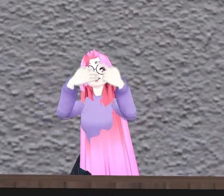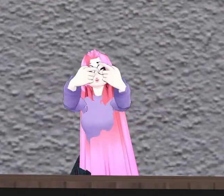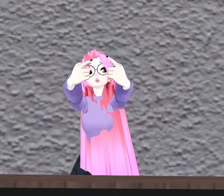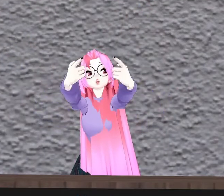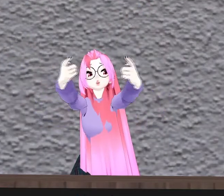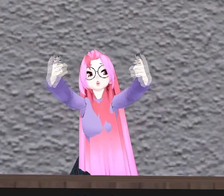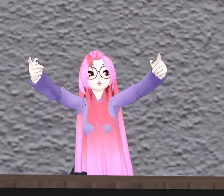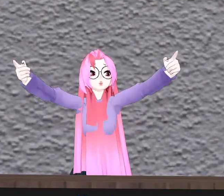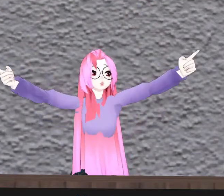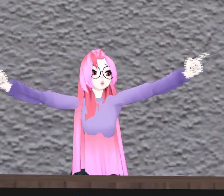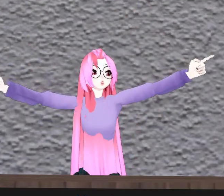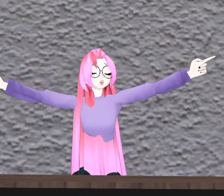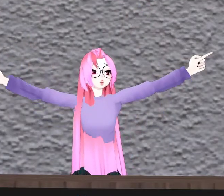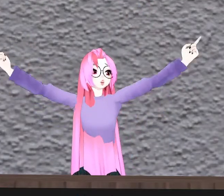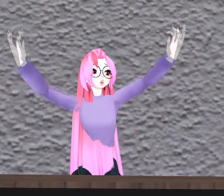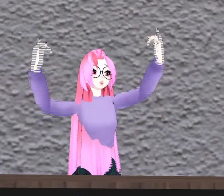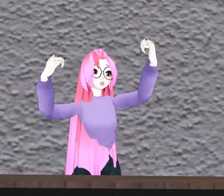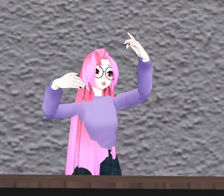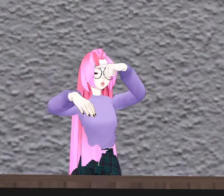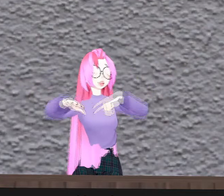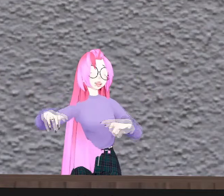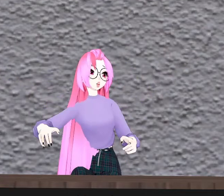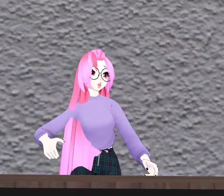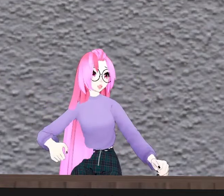of you today?